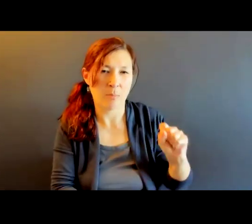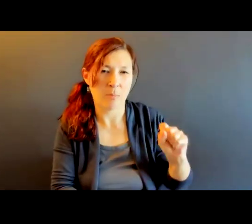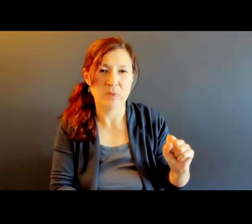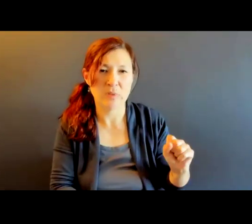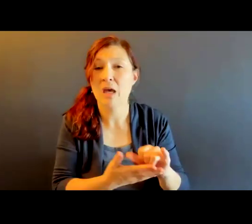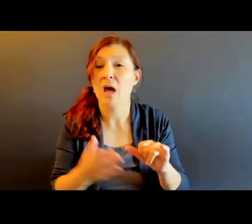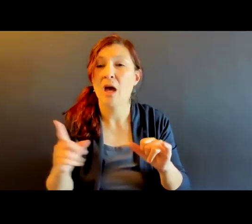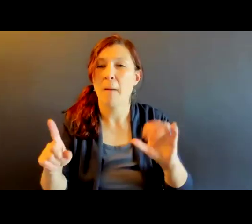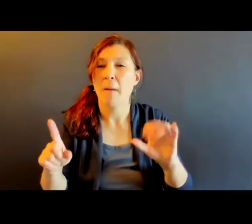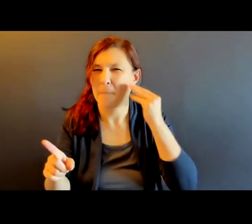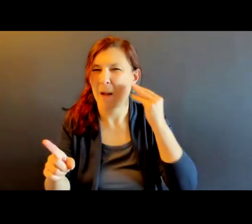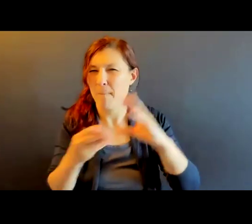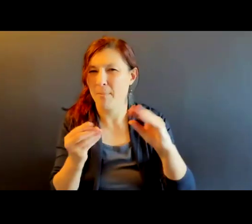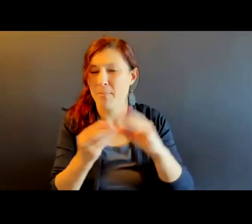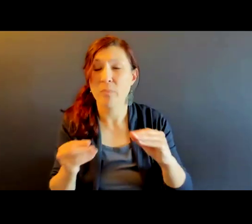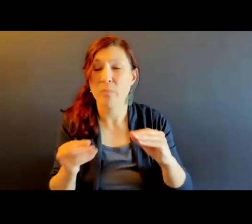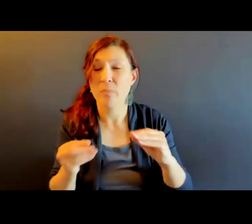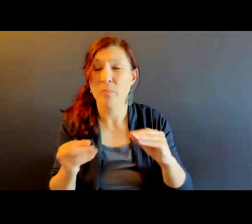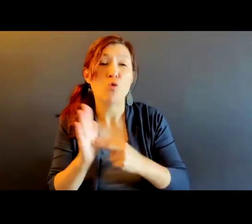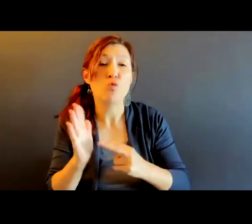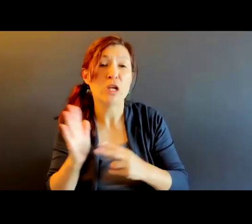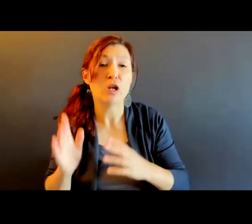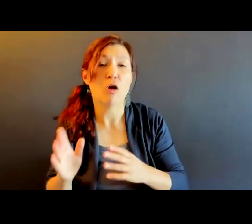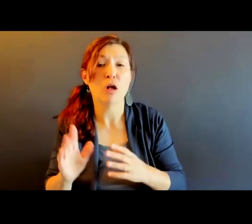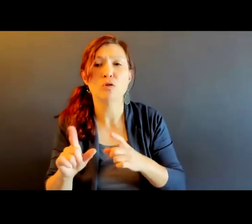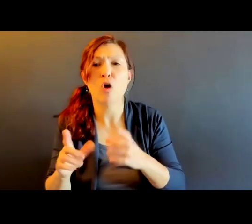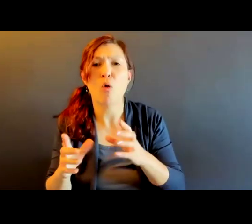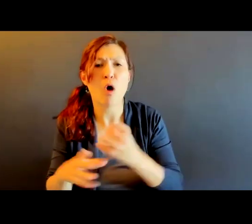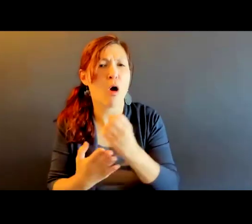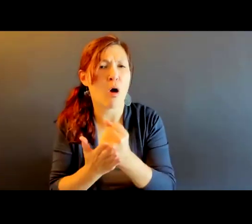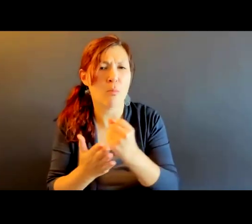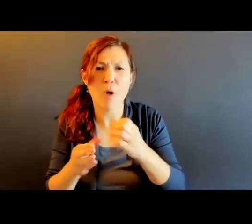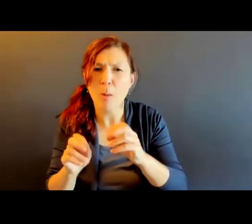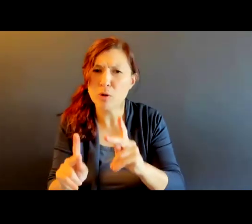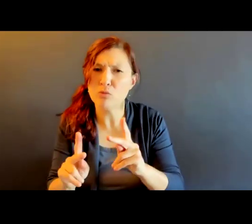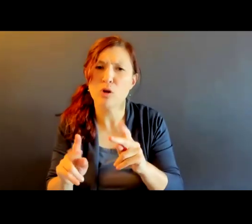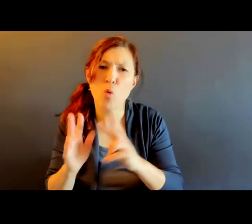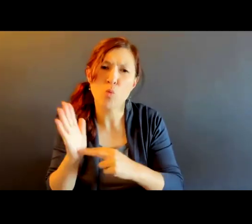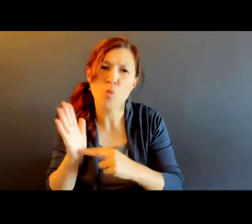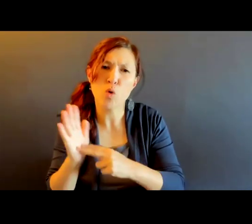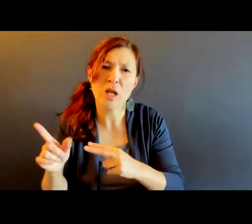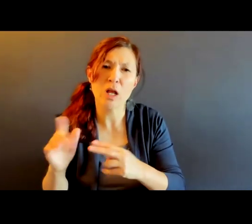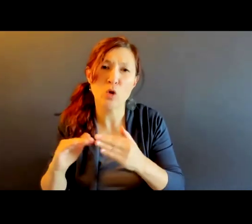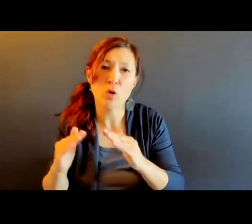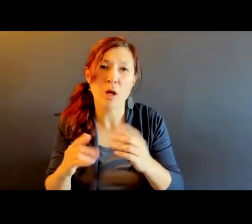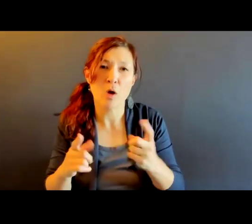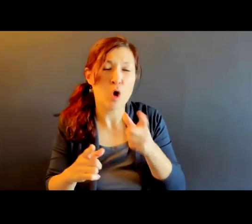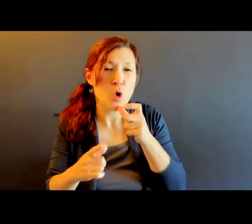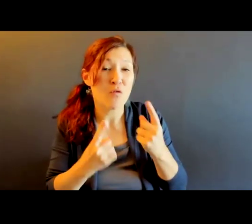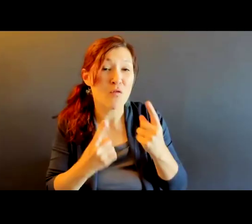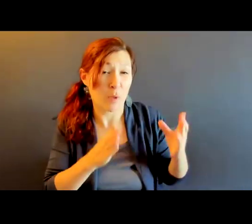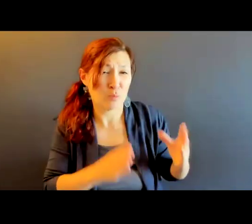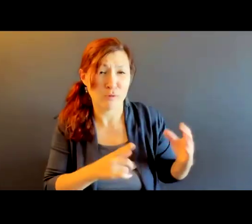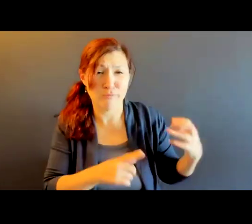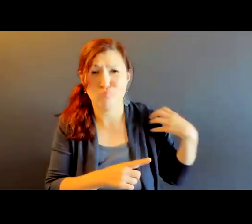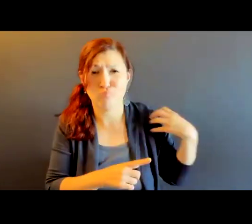readers by connecting them to stories in their own communities. And in fact, we have a celebrity next to me, Chair Robinson. She's